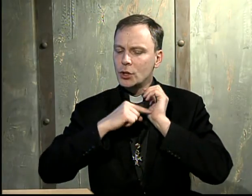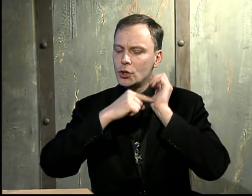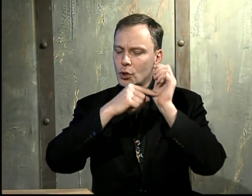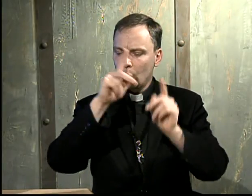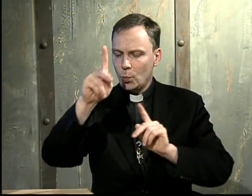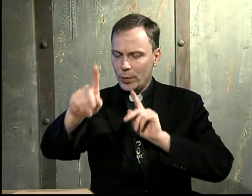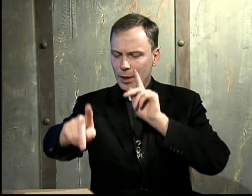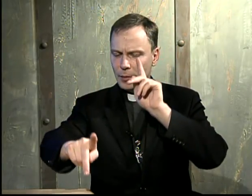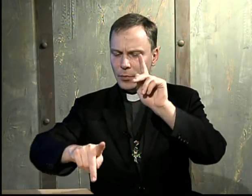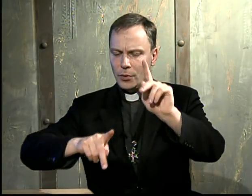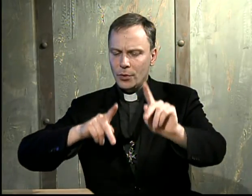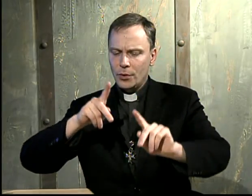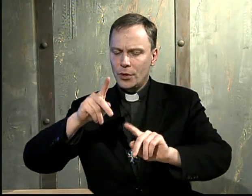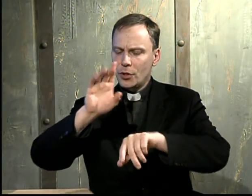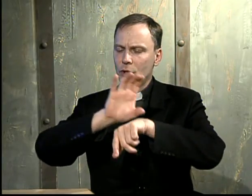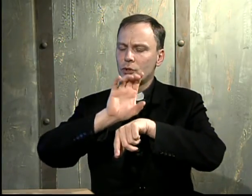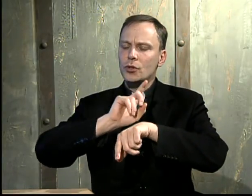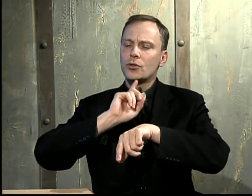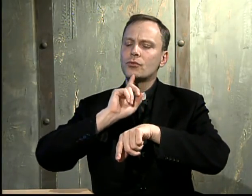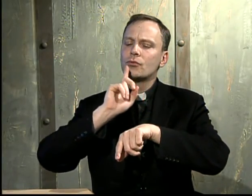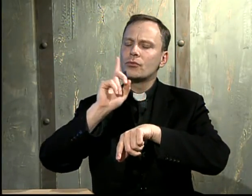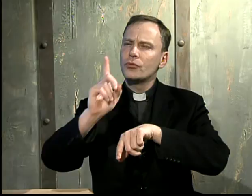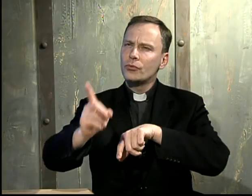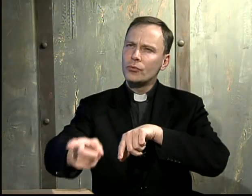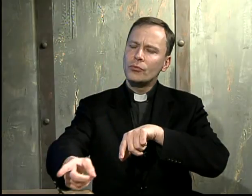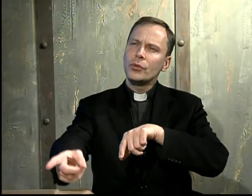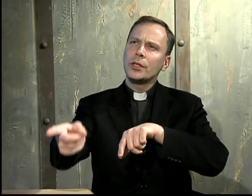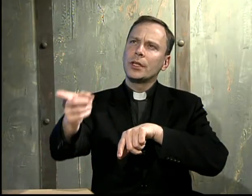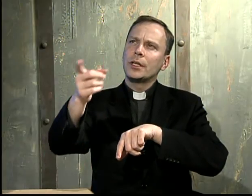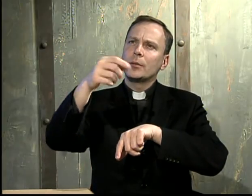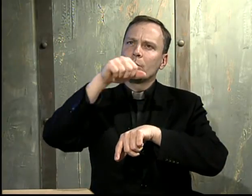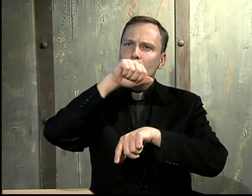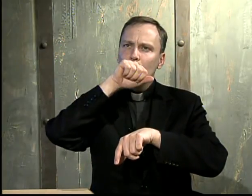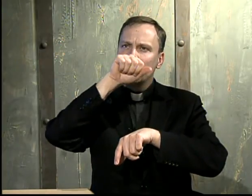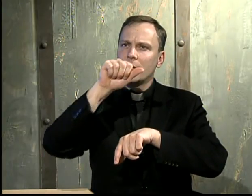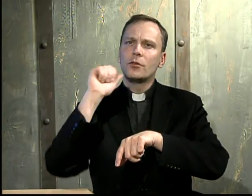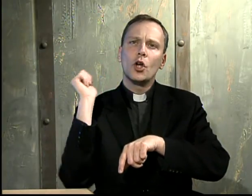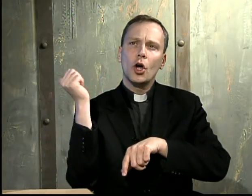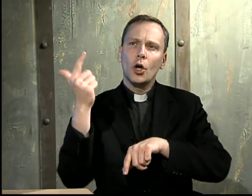And he's a great way to show all people in the church